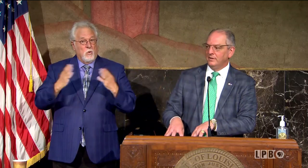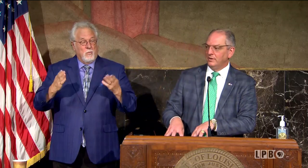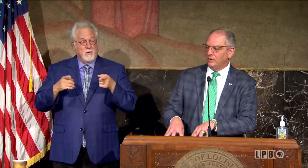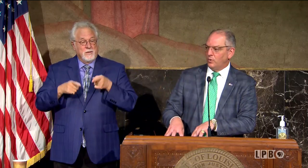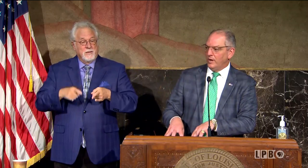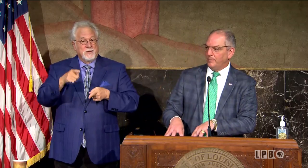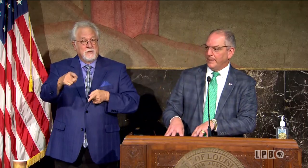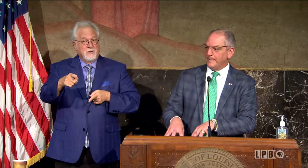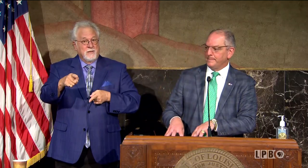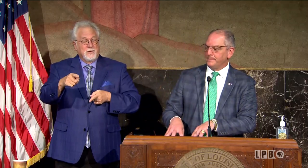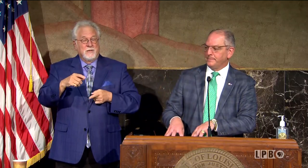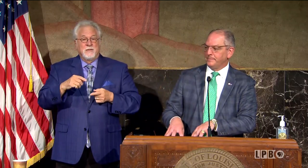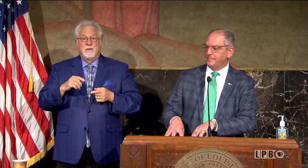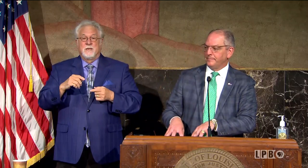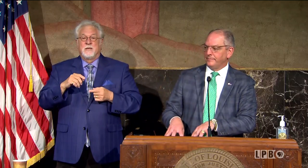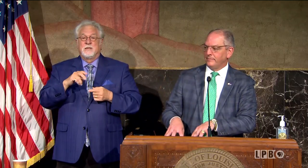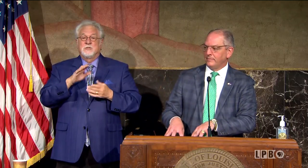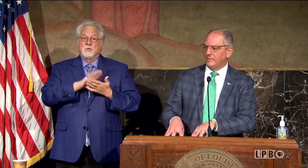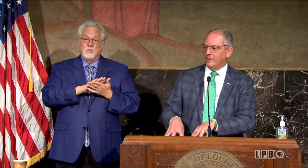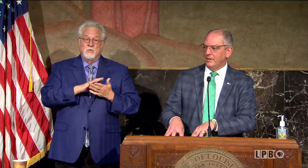universities reopening.